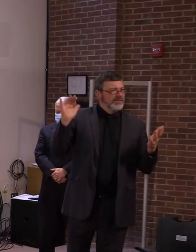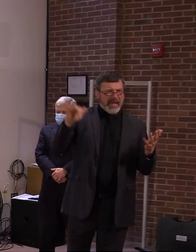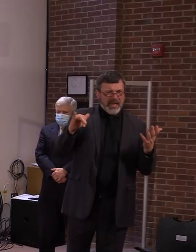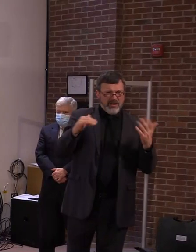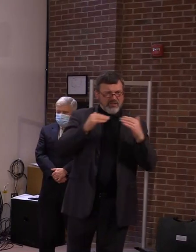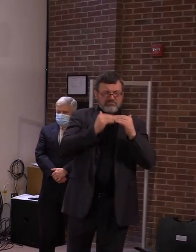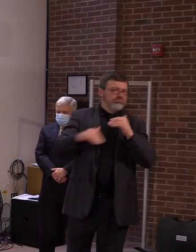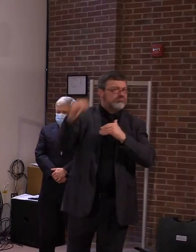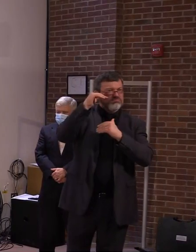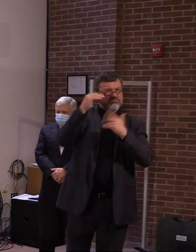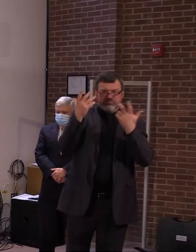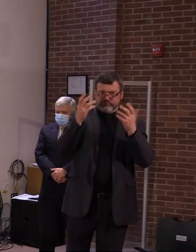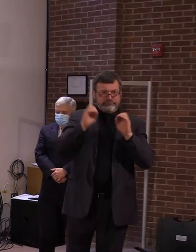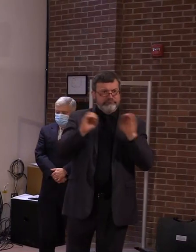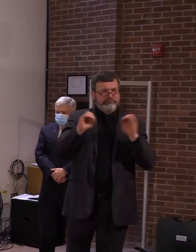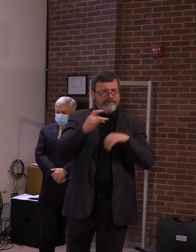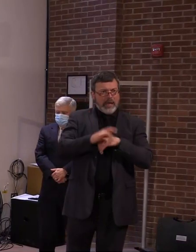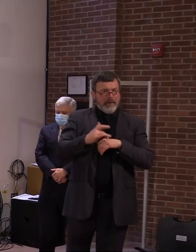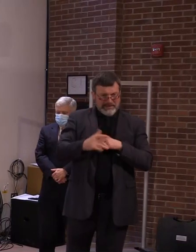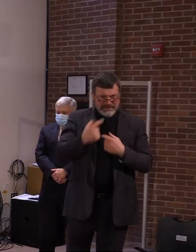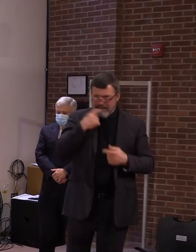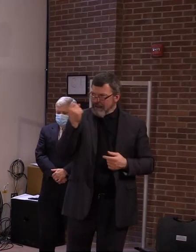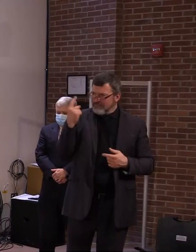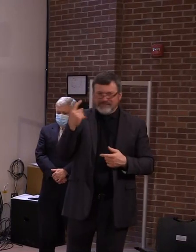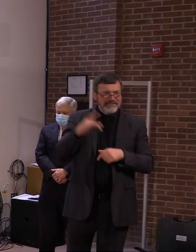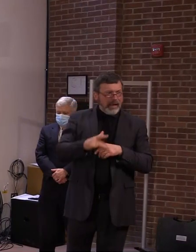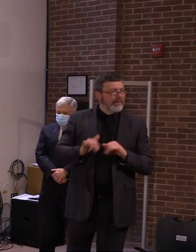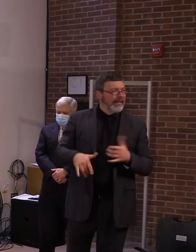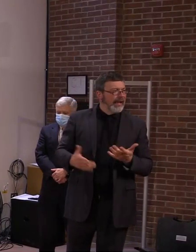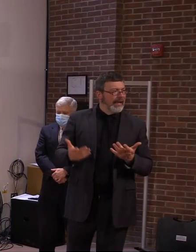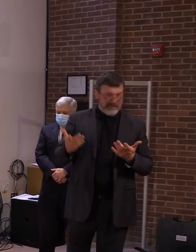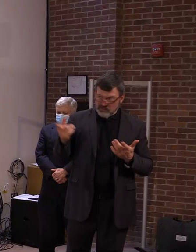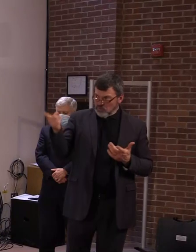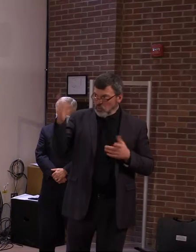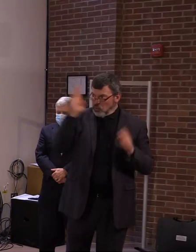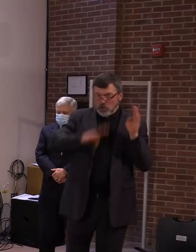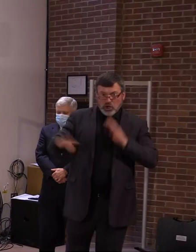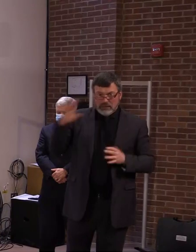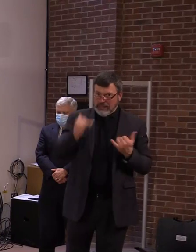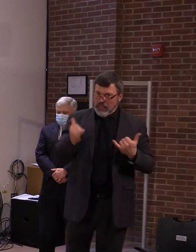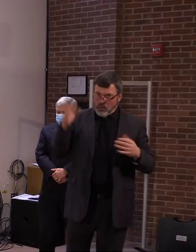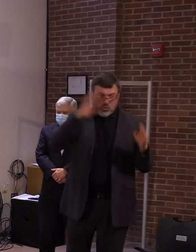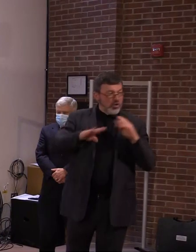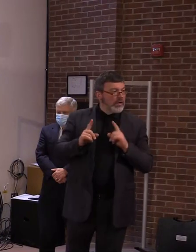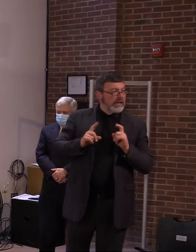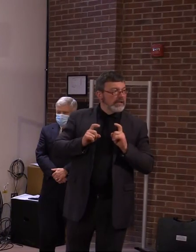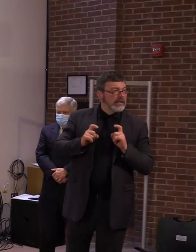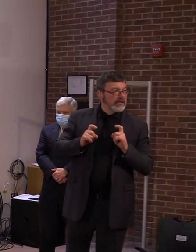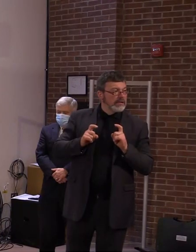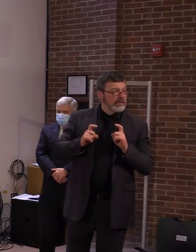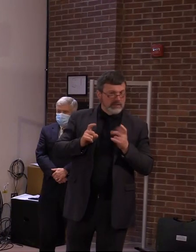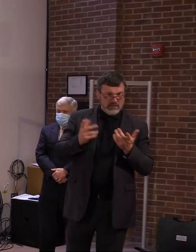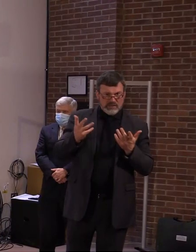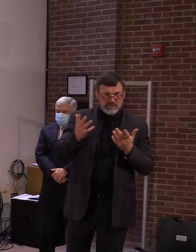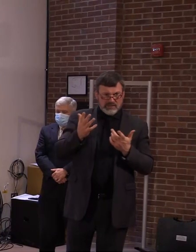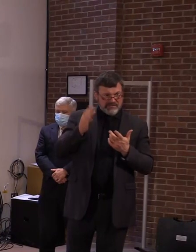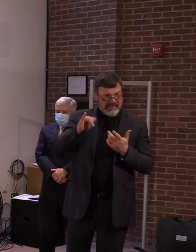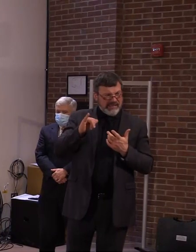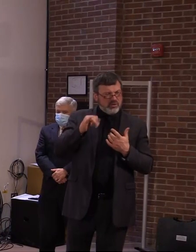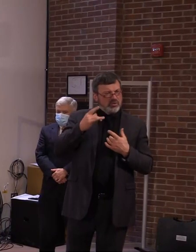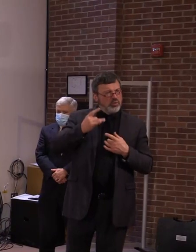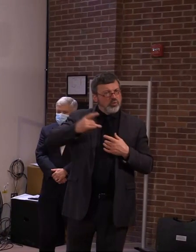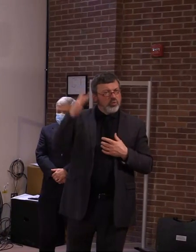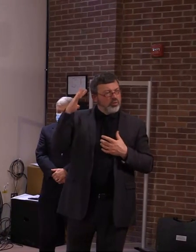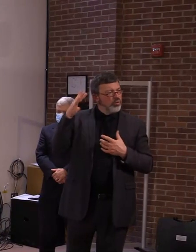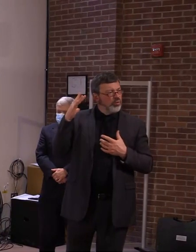Christmas. I think there is a lot of concern out there that our hospital capacity is a little worse than the picture that we might be hearing at the moment. I mean, this has